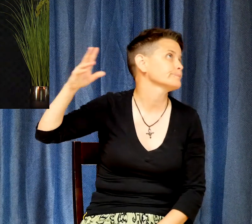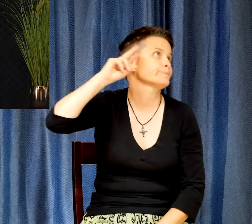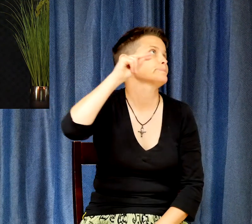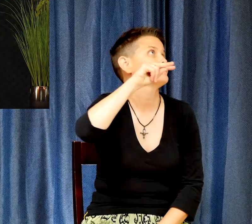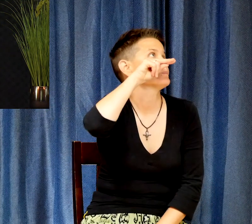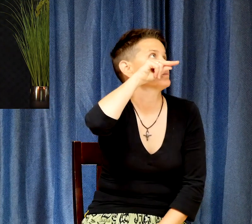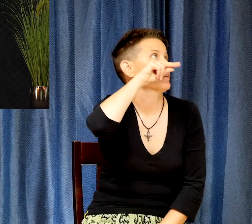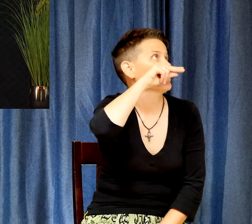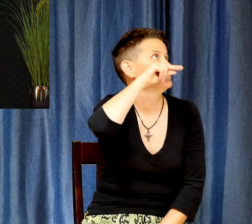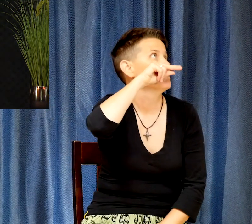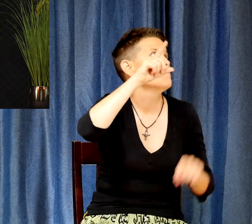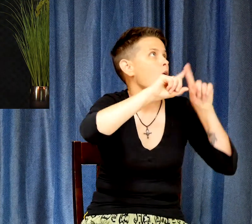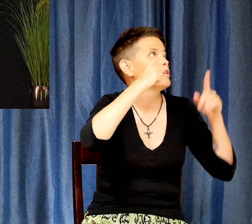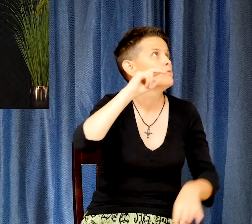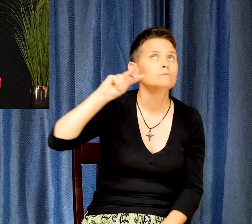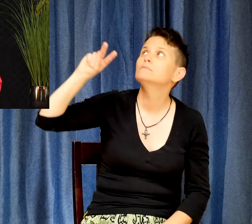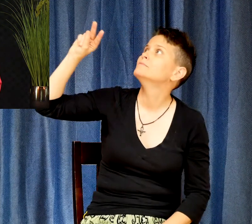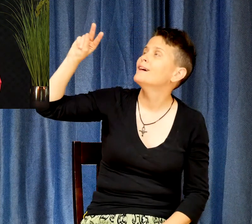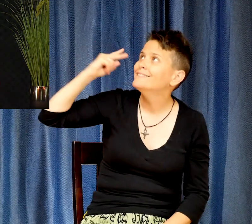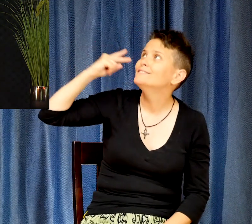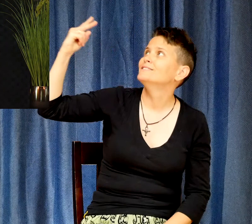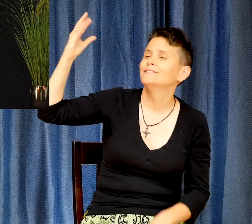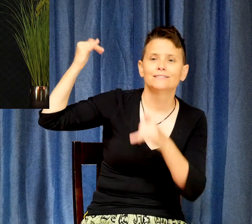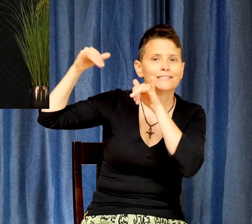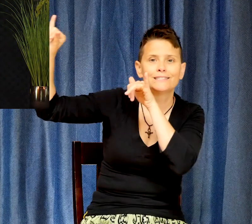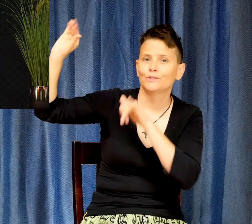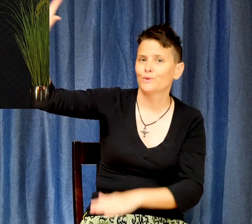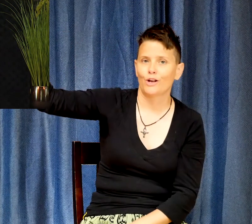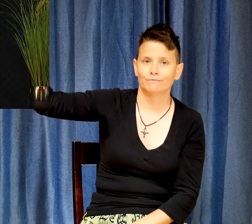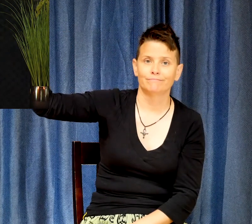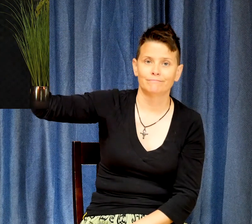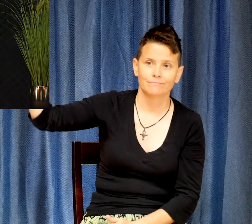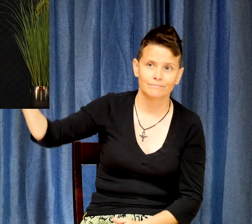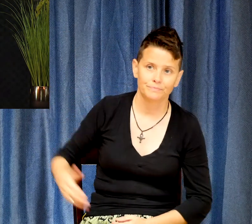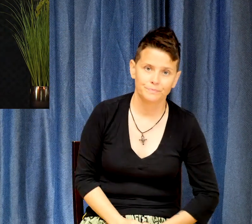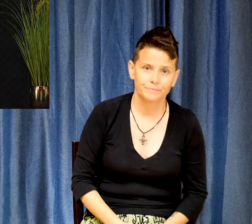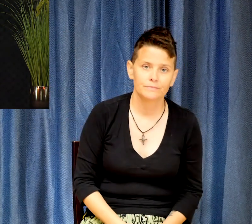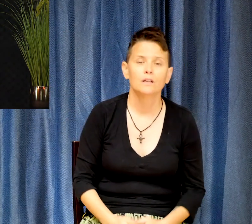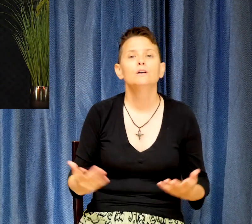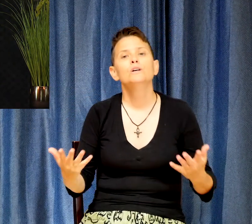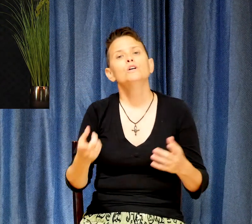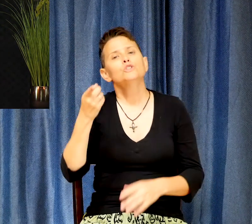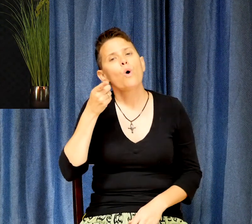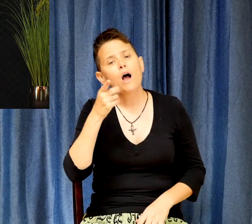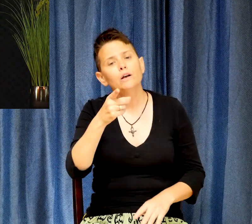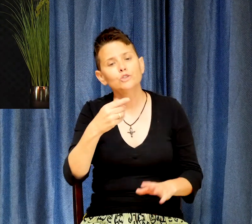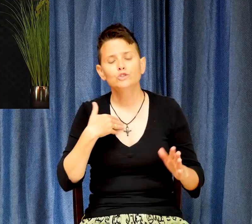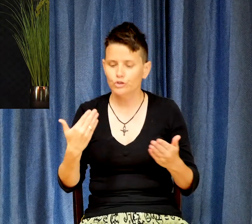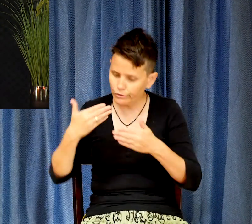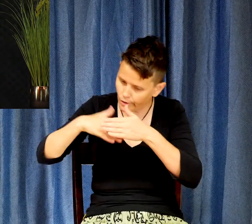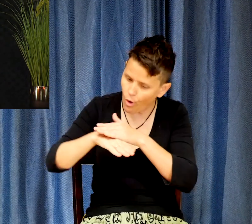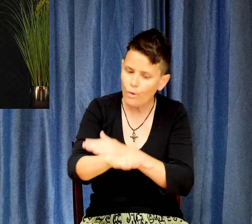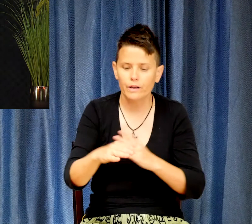you'll see it's there." So as we close and you move into your week, I'd invite you to tune back into your